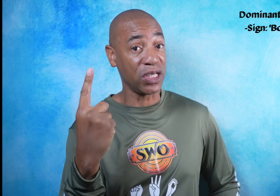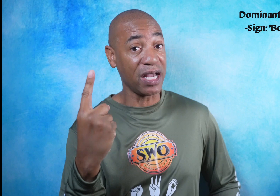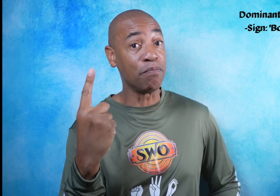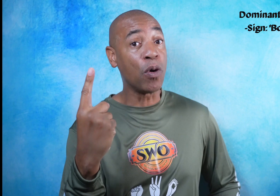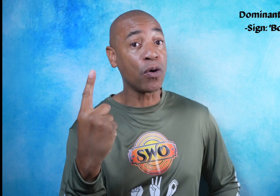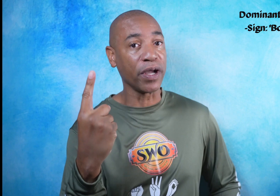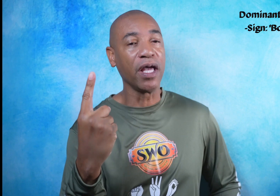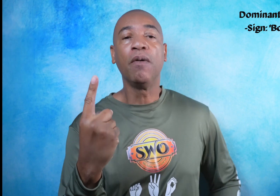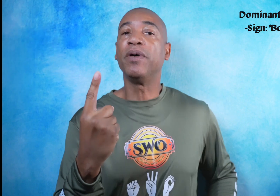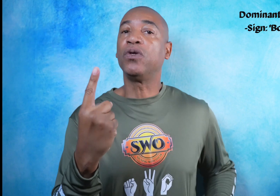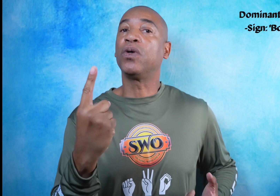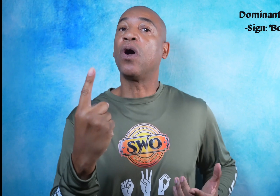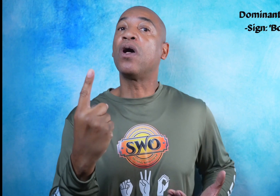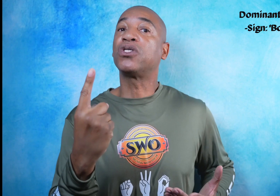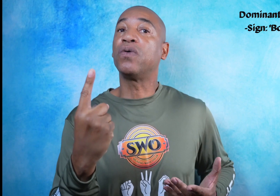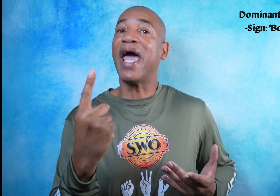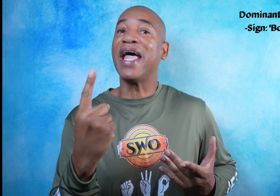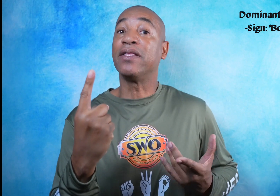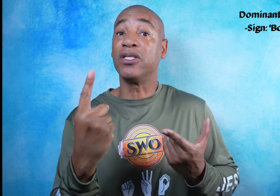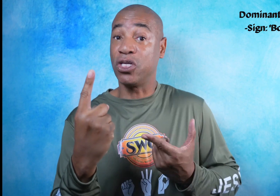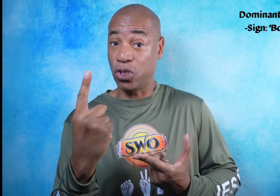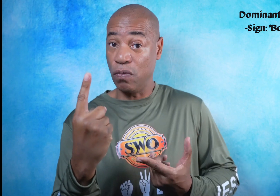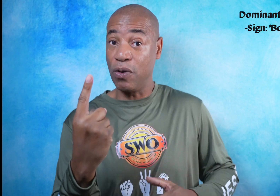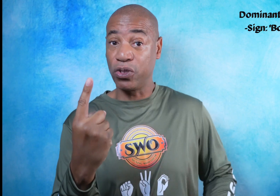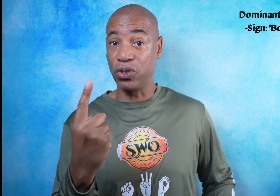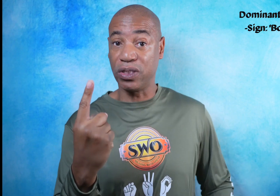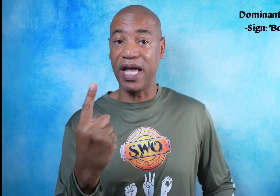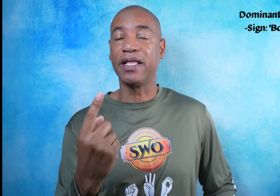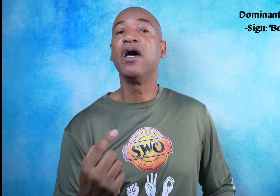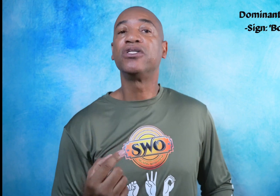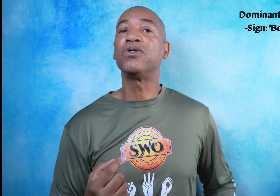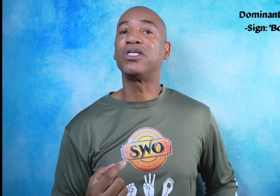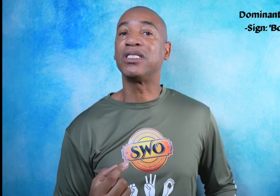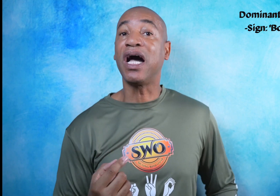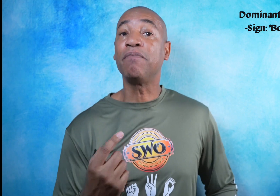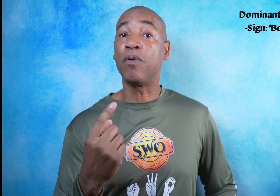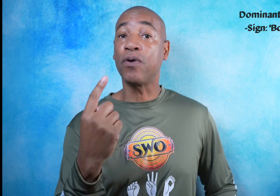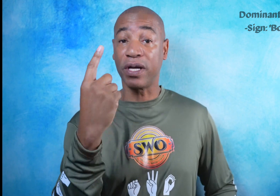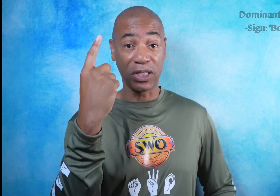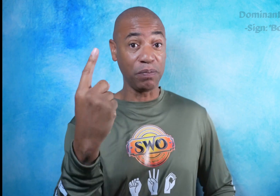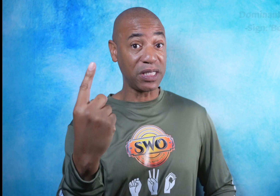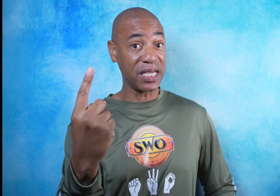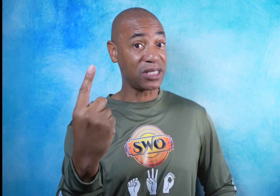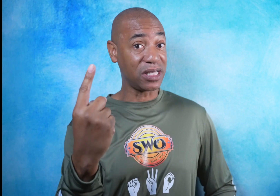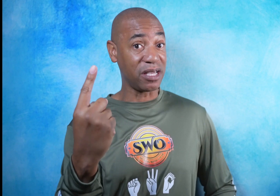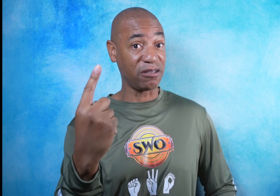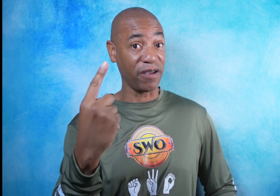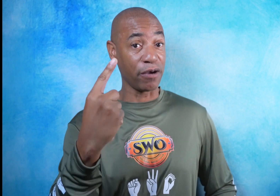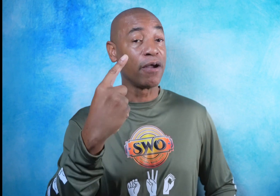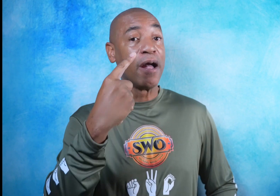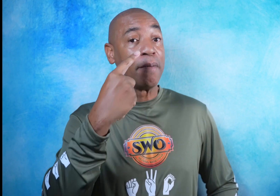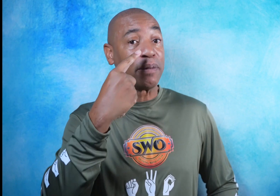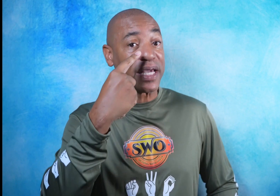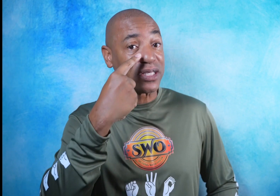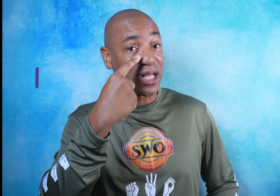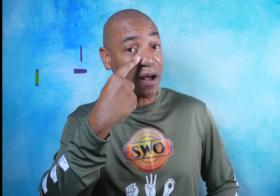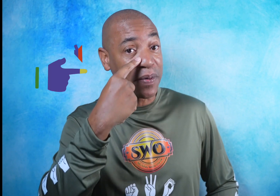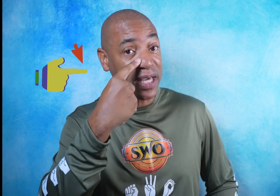sign boring, but you would also add an additional motion to that. So to sign boring, simply take this index finger, place it up against